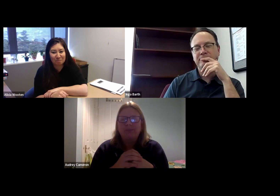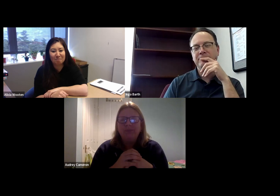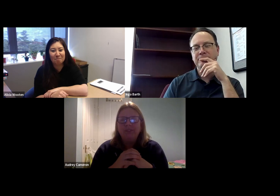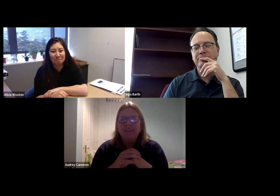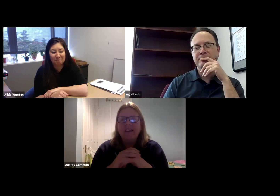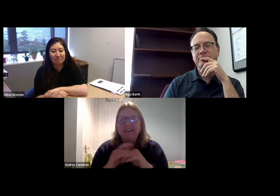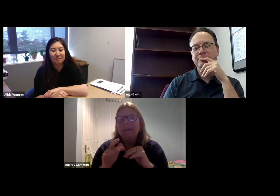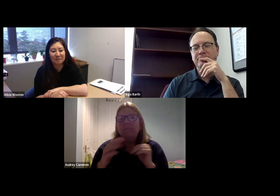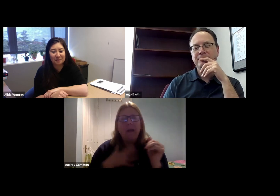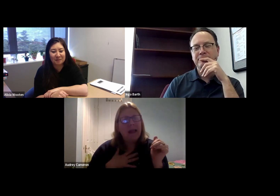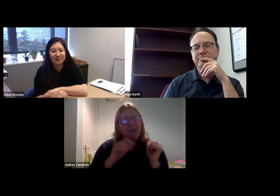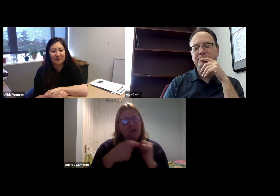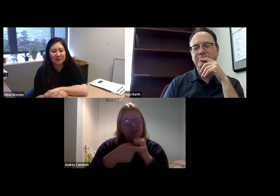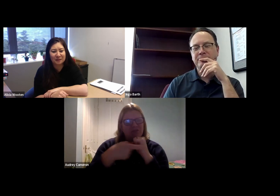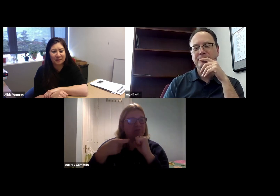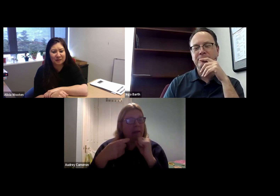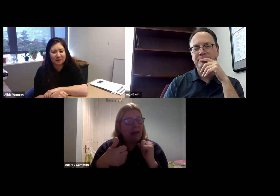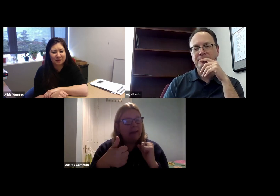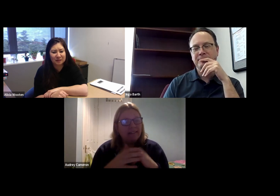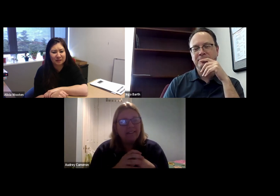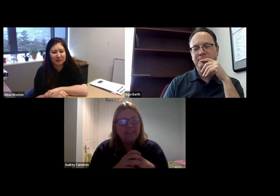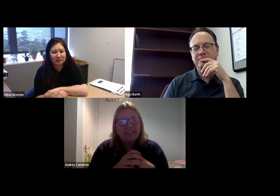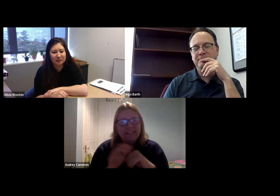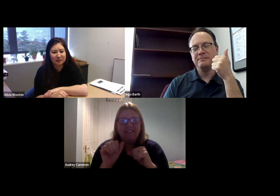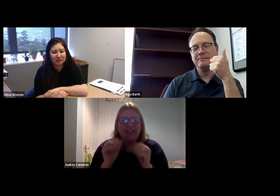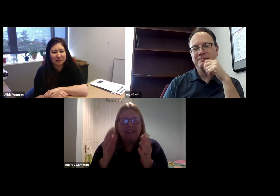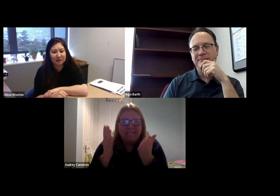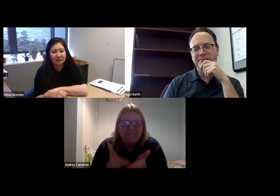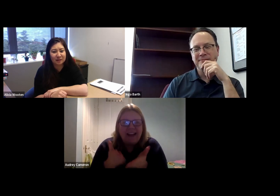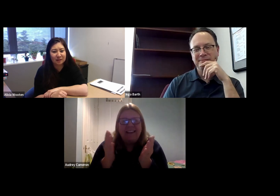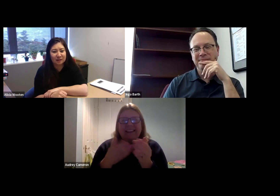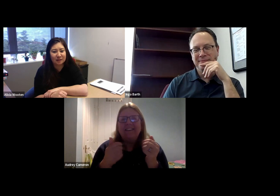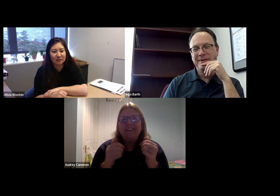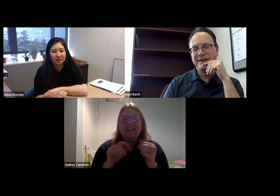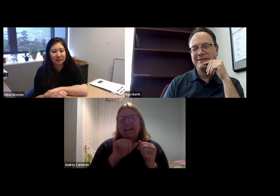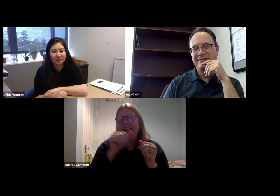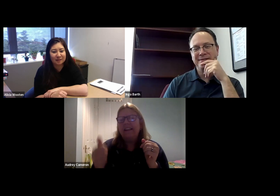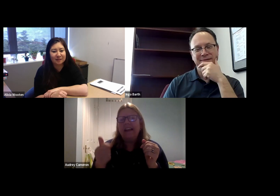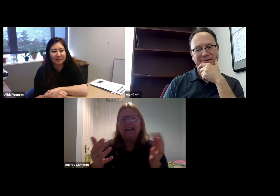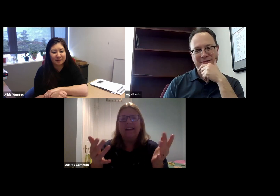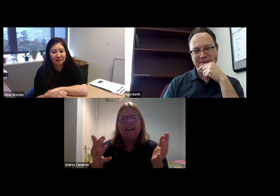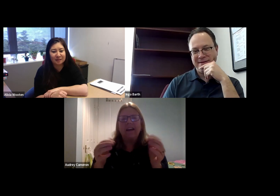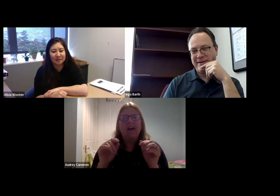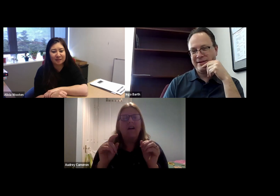The V represents the two rings around it.